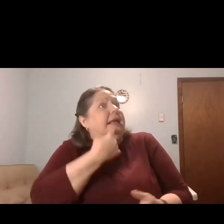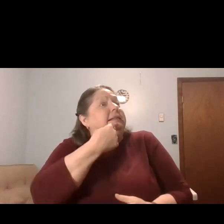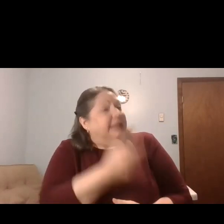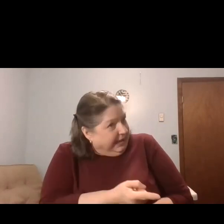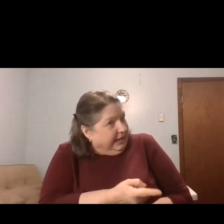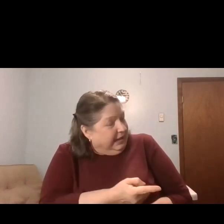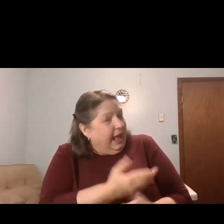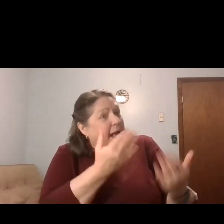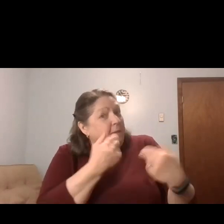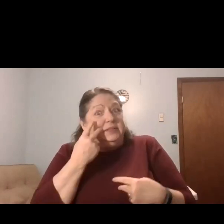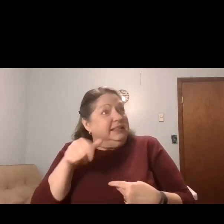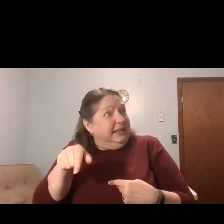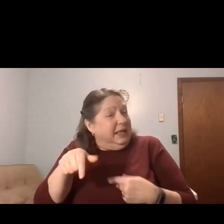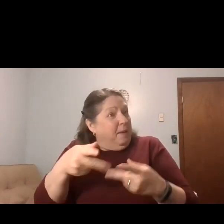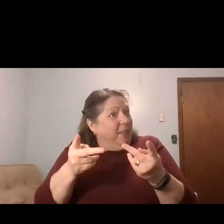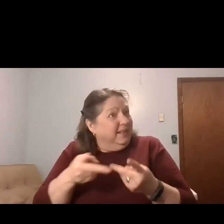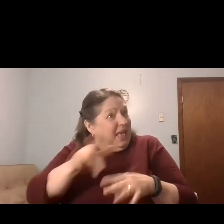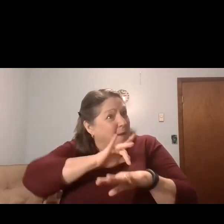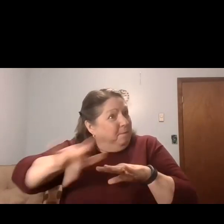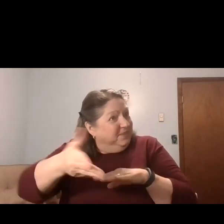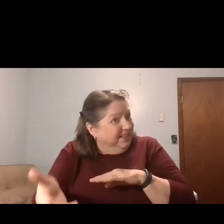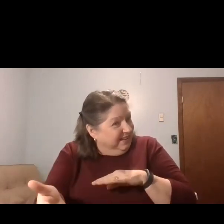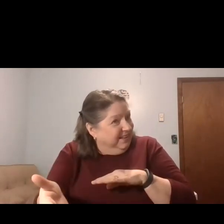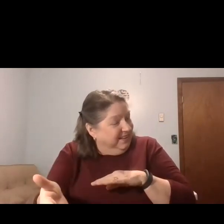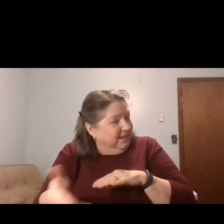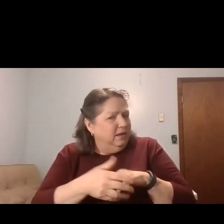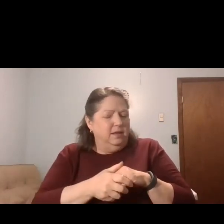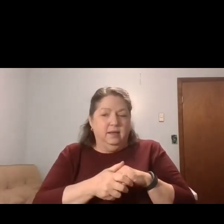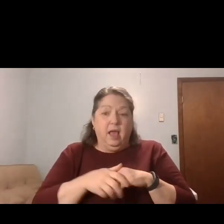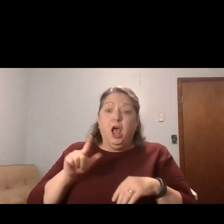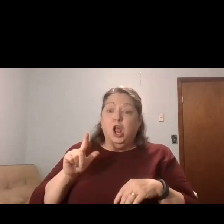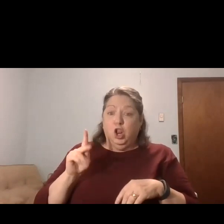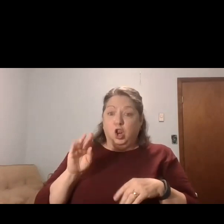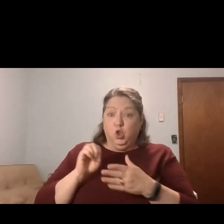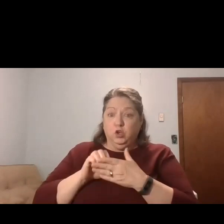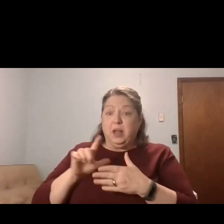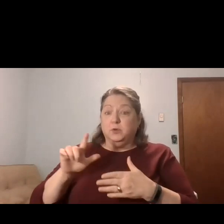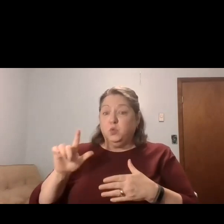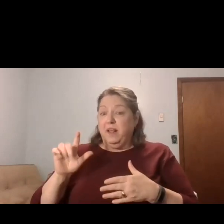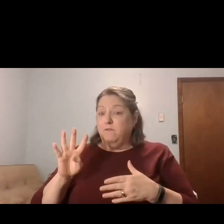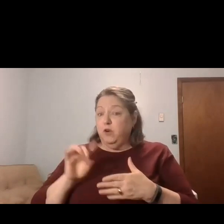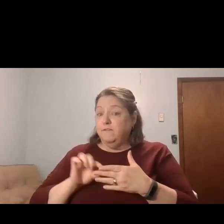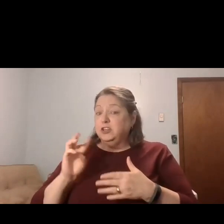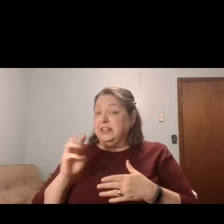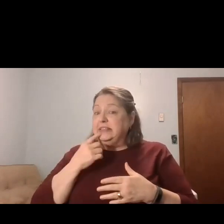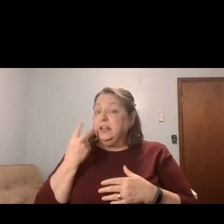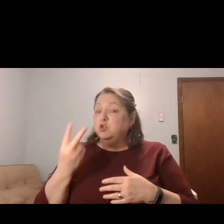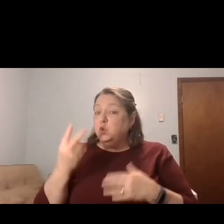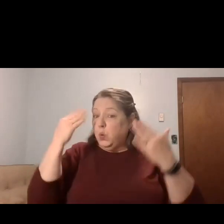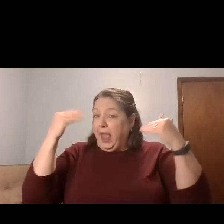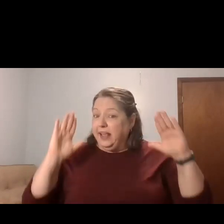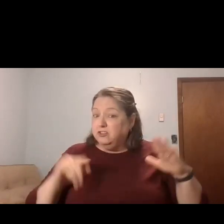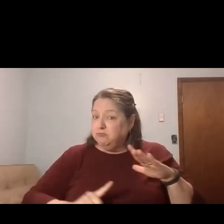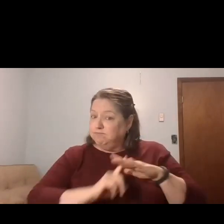the place where he was lying. In Luke 24 and verse 6, two angels appear to the women, and they say, he is not